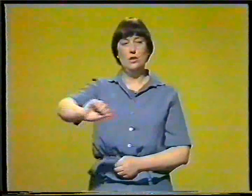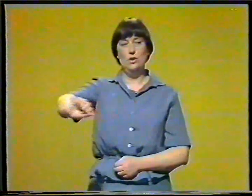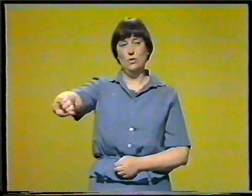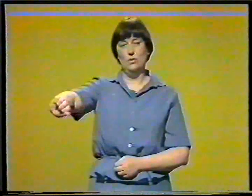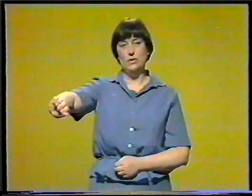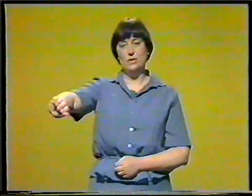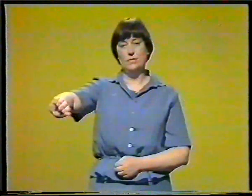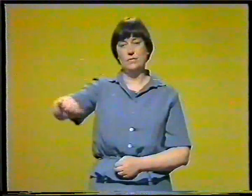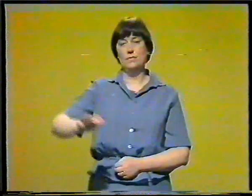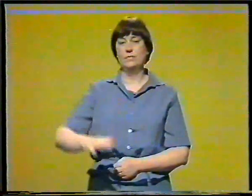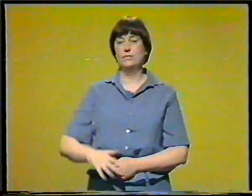Yours.